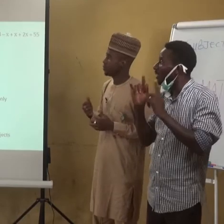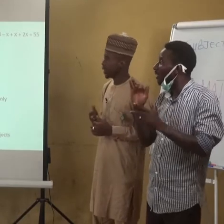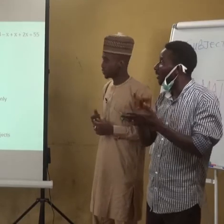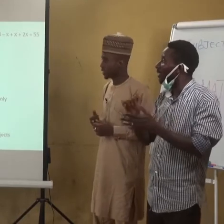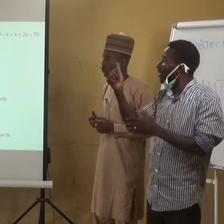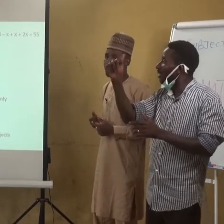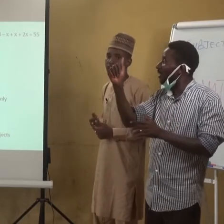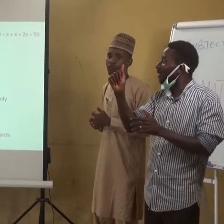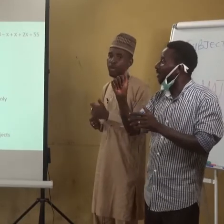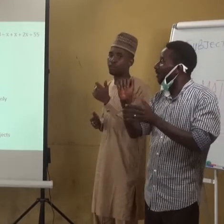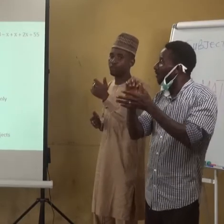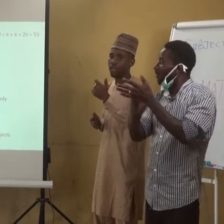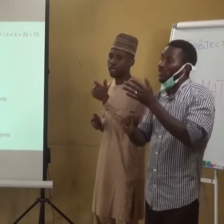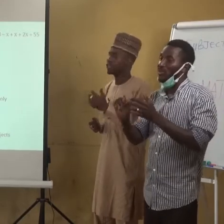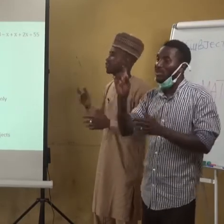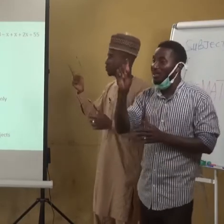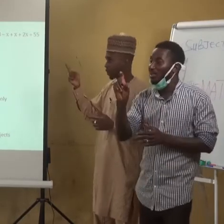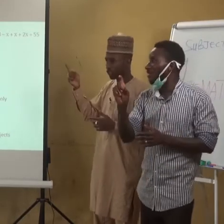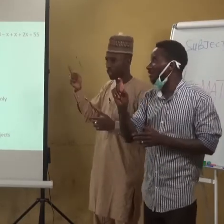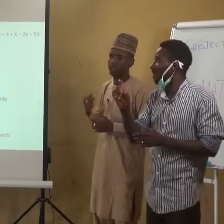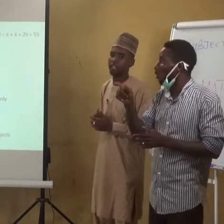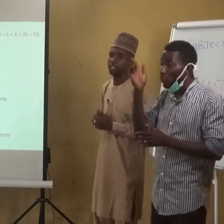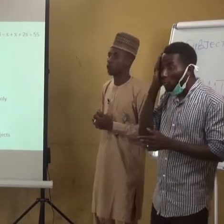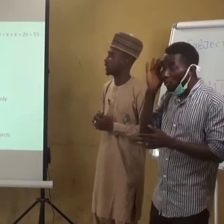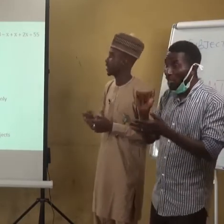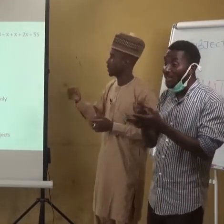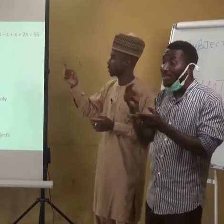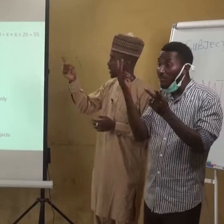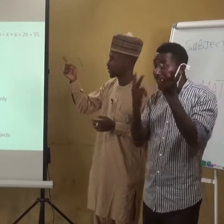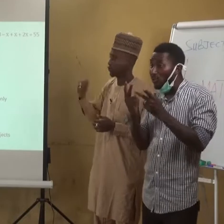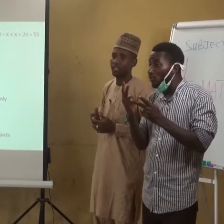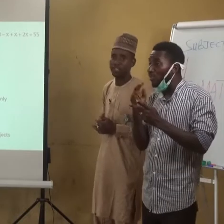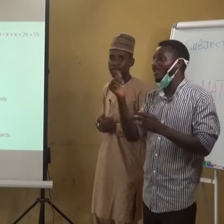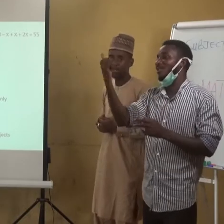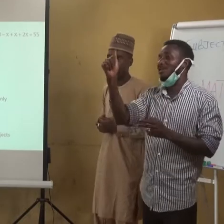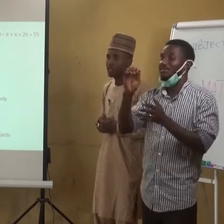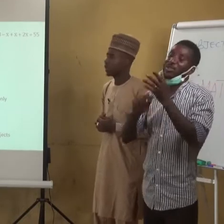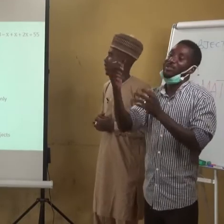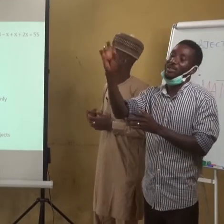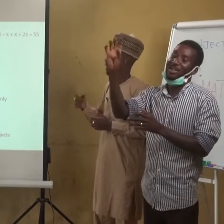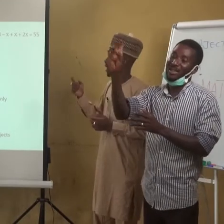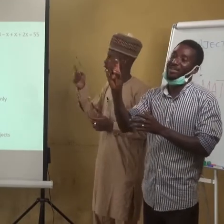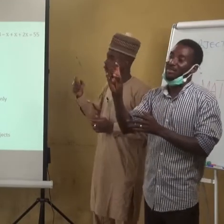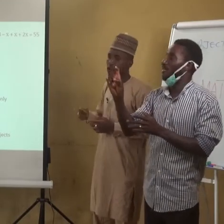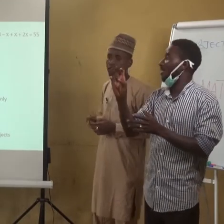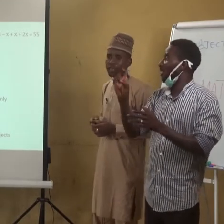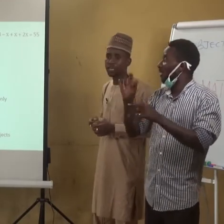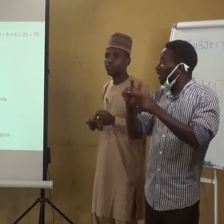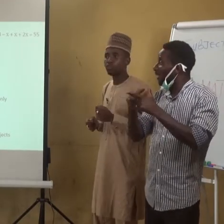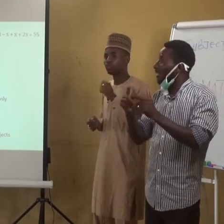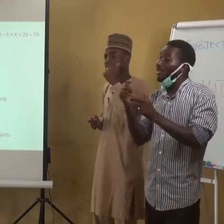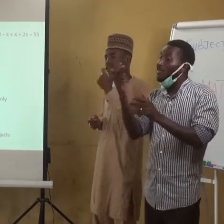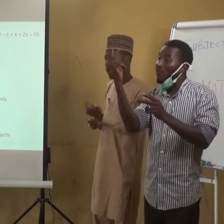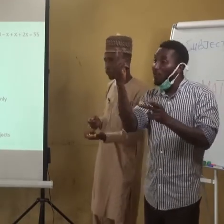set 10 minus x. Remember, the value of a is 10 minus x. That is why 10 minus x is written there. Then the value of b